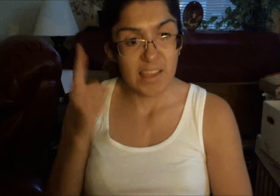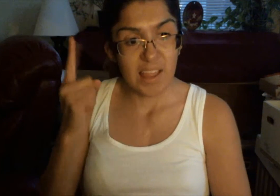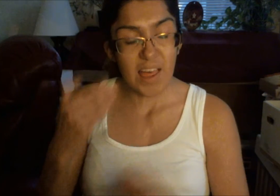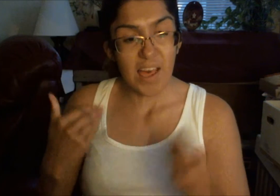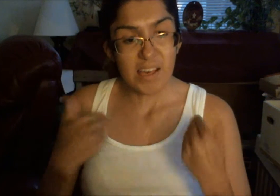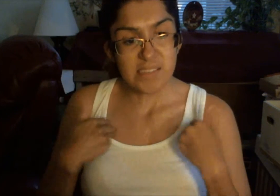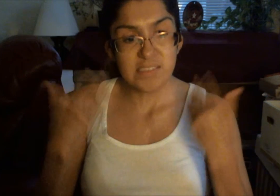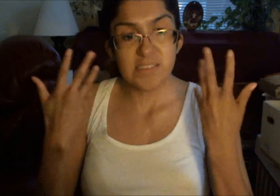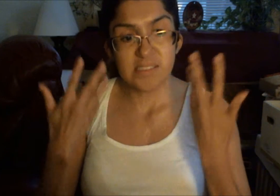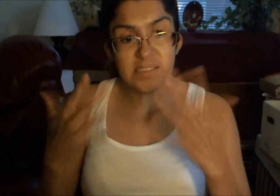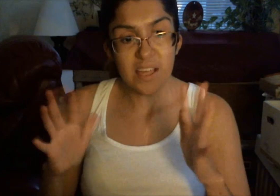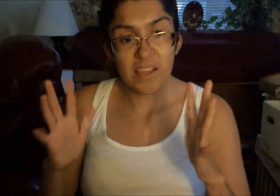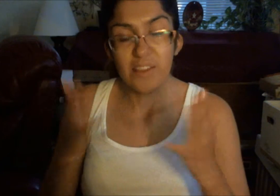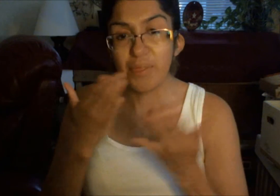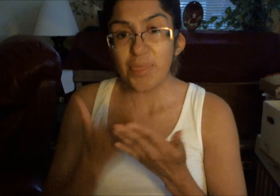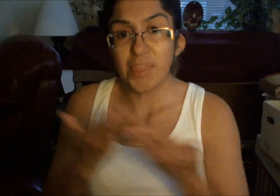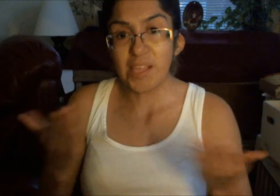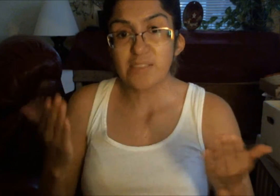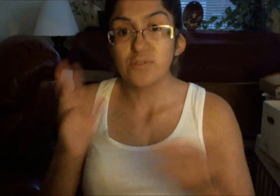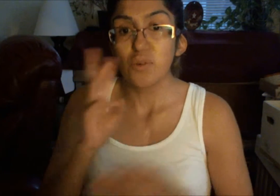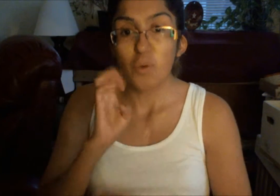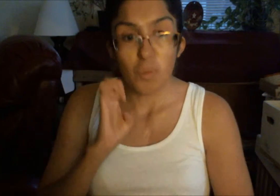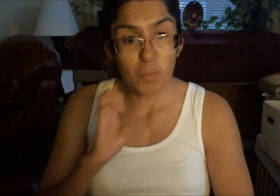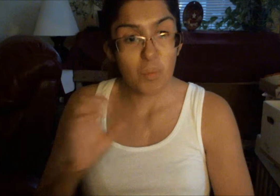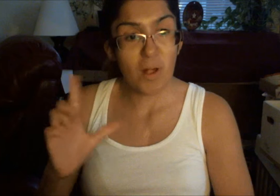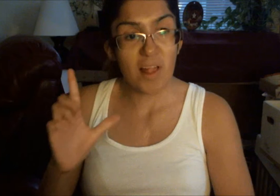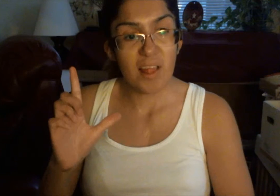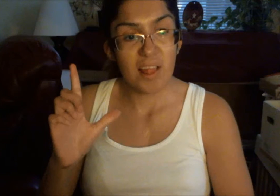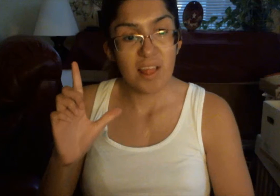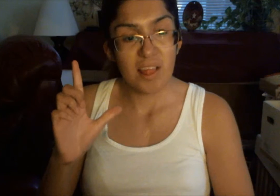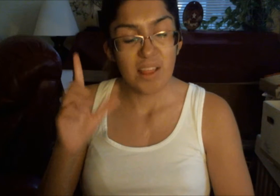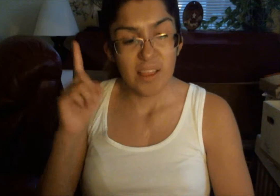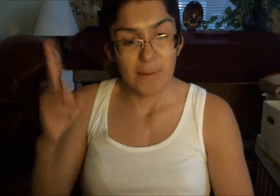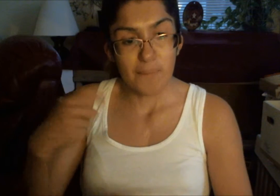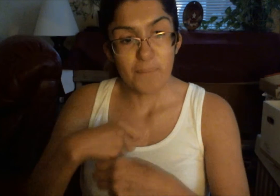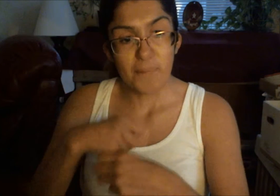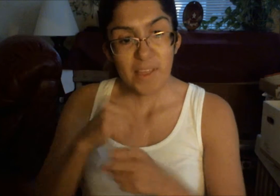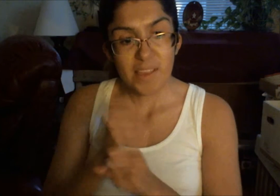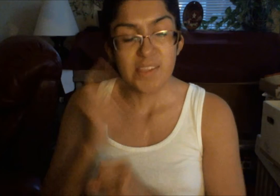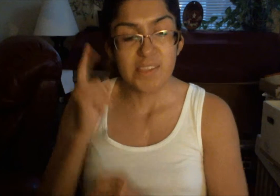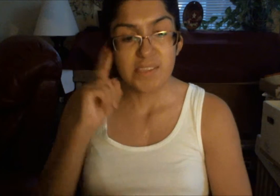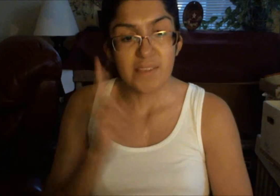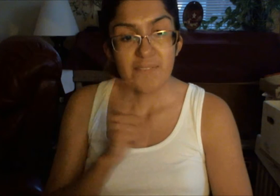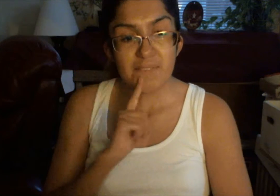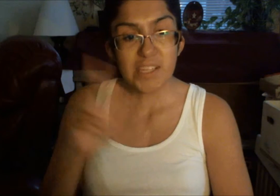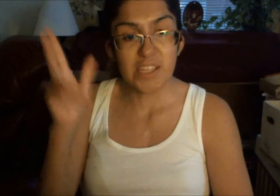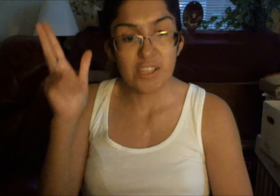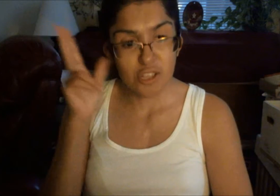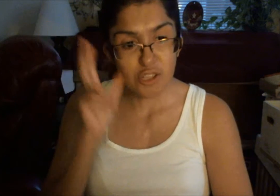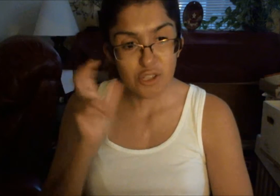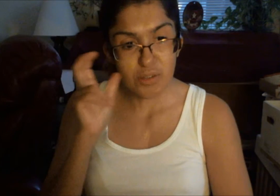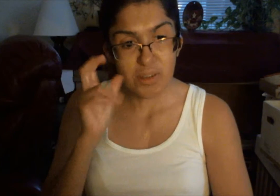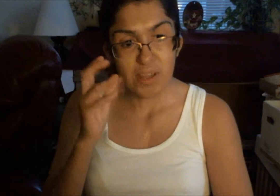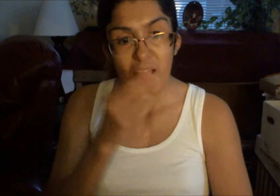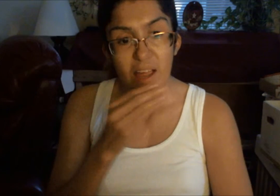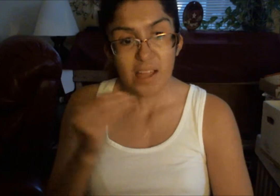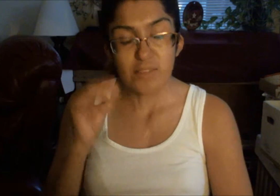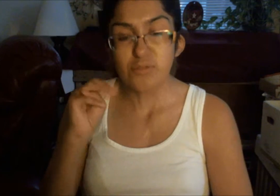Are you ready to cut your phone bill in half? Put on the mascot. Put your helmet on. Hey, get out here and save some money, baby!